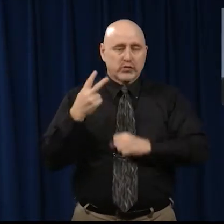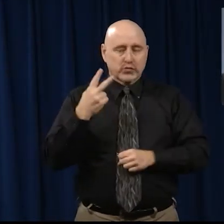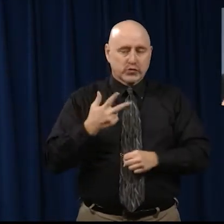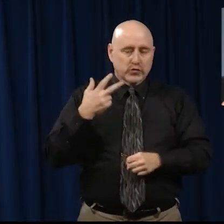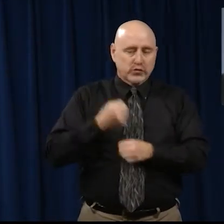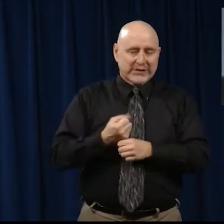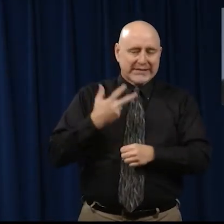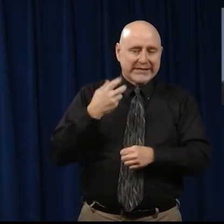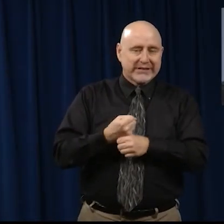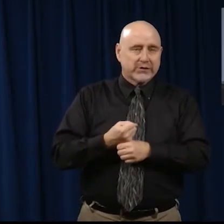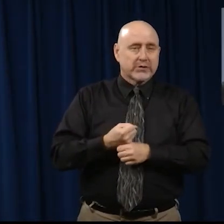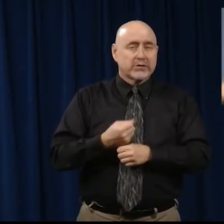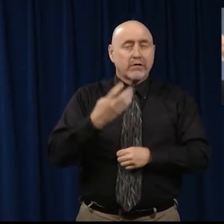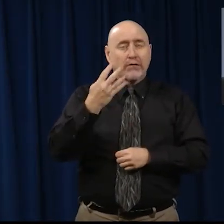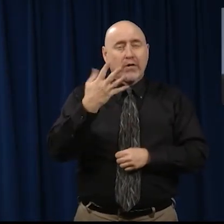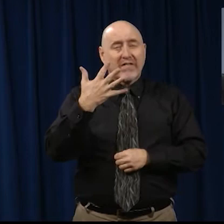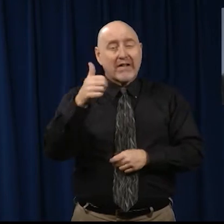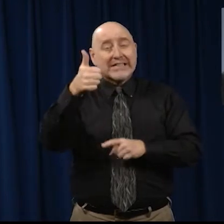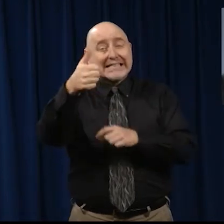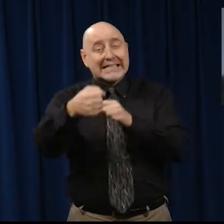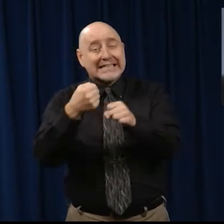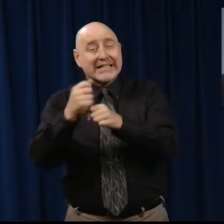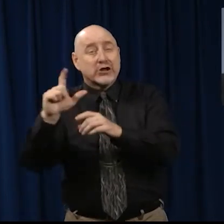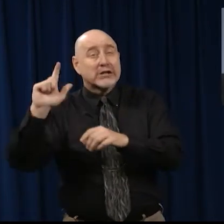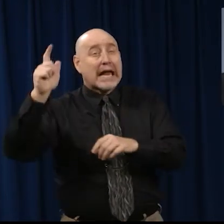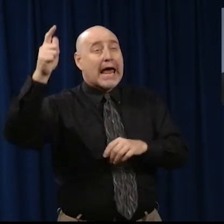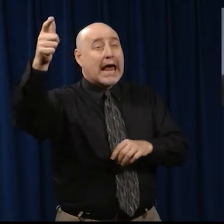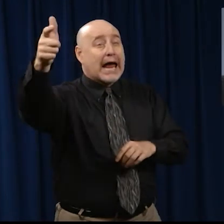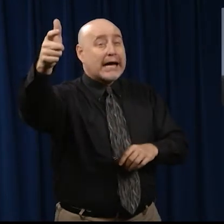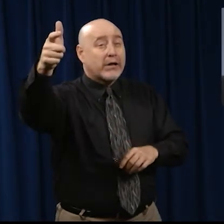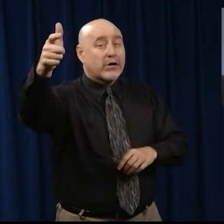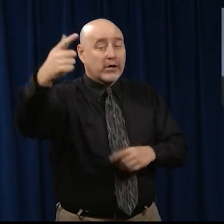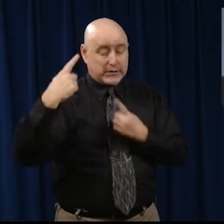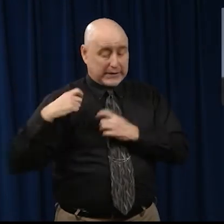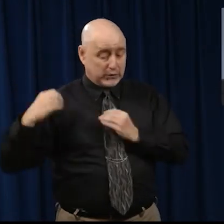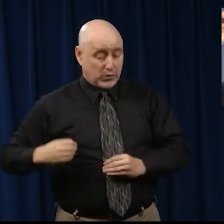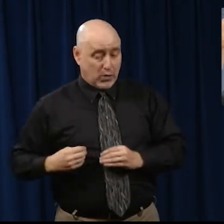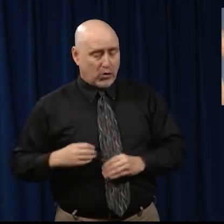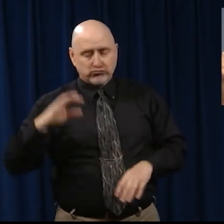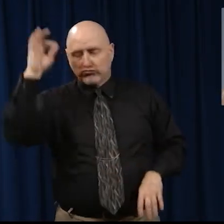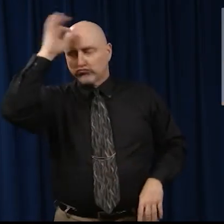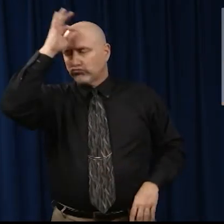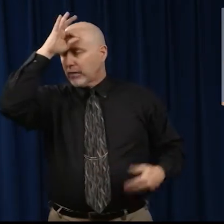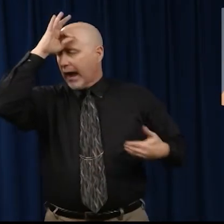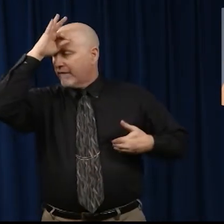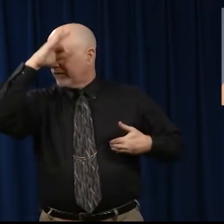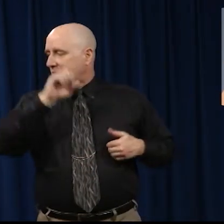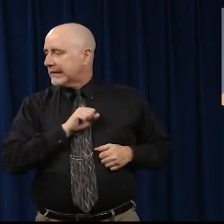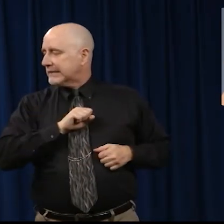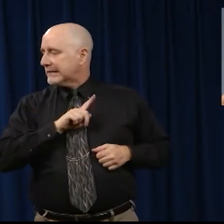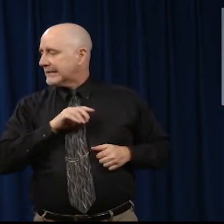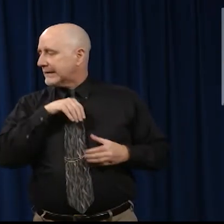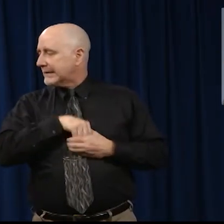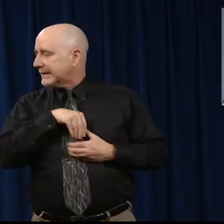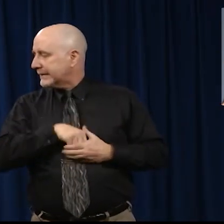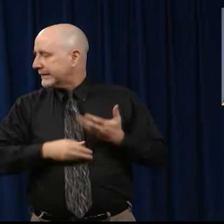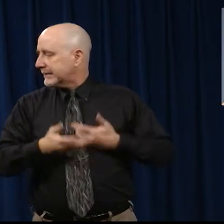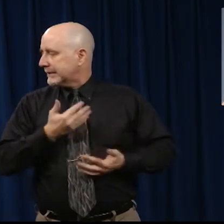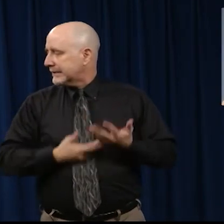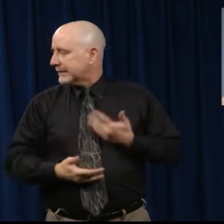2 or 3 years. They might wait for 5 or 10 years to pop up. And if you are never tested, you won't even know that you have it for 10 years. And